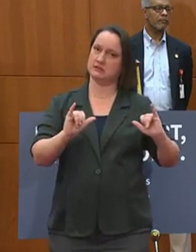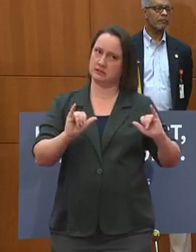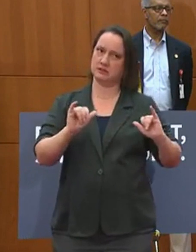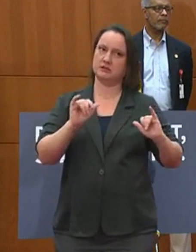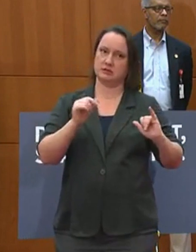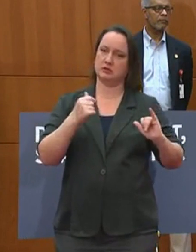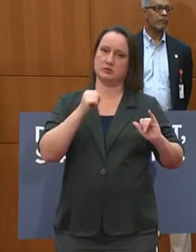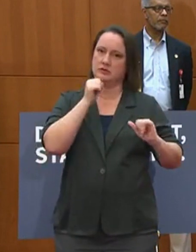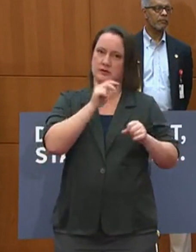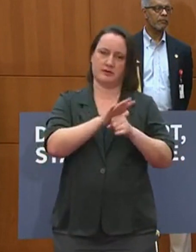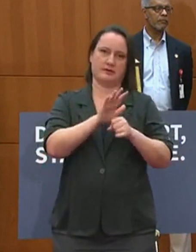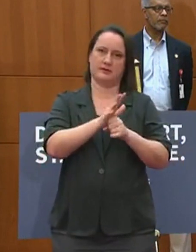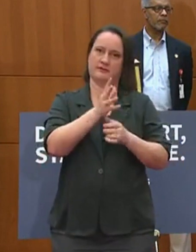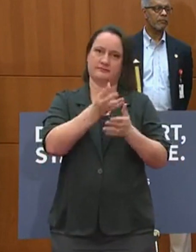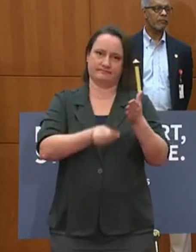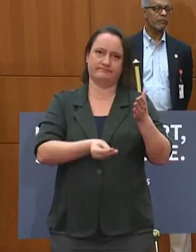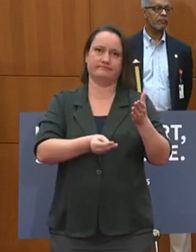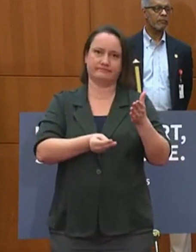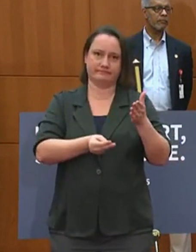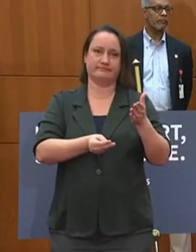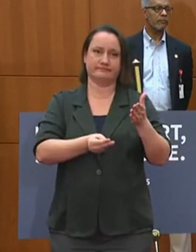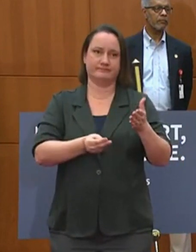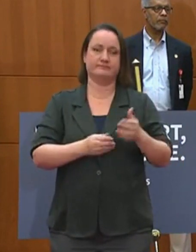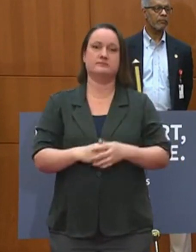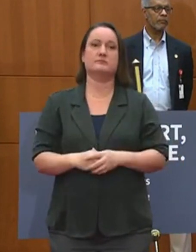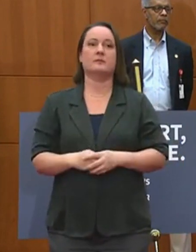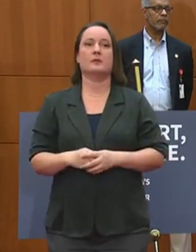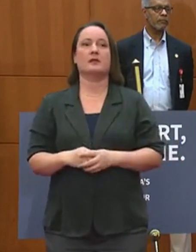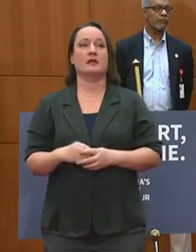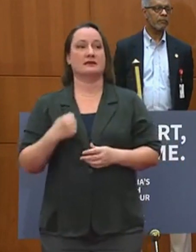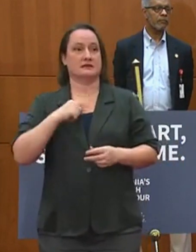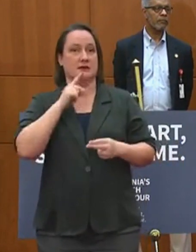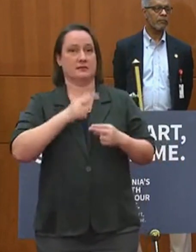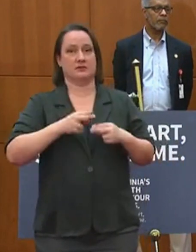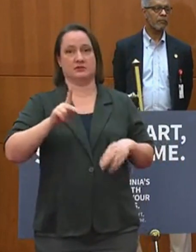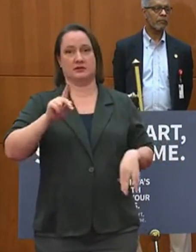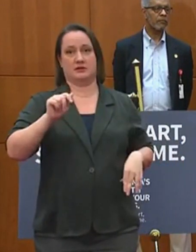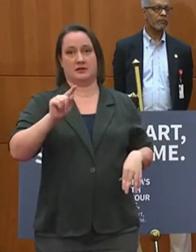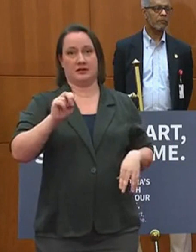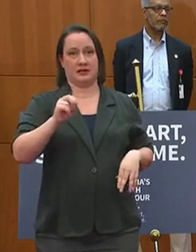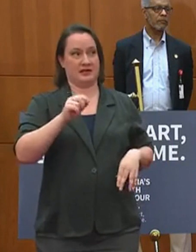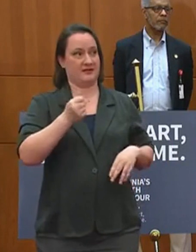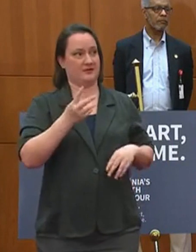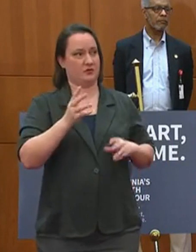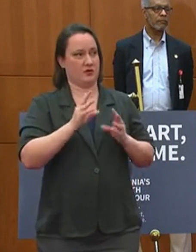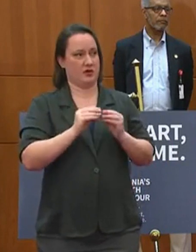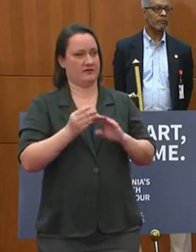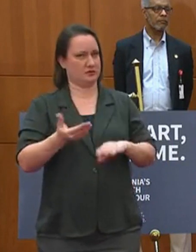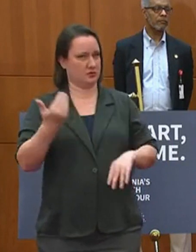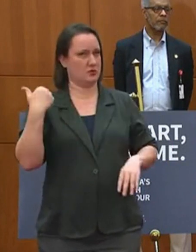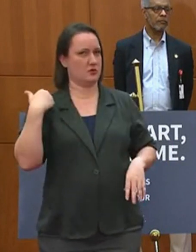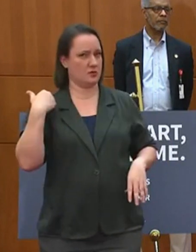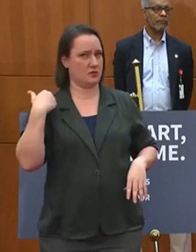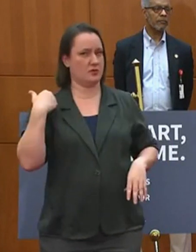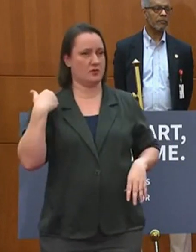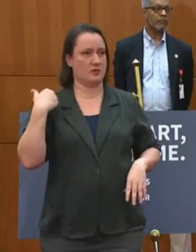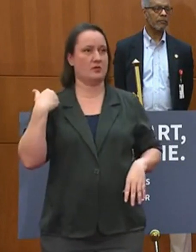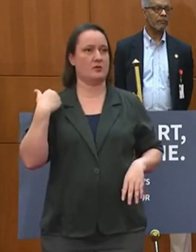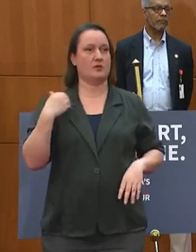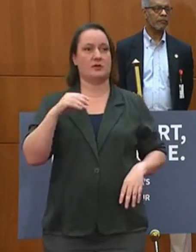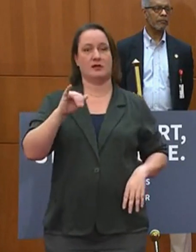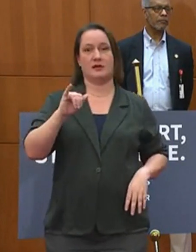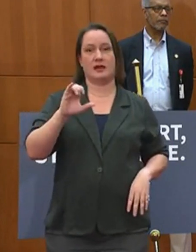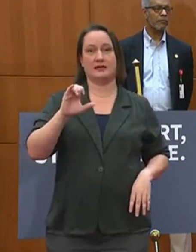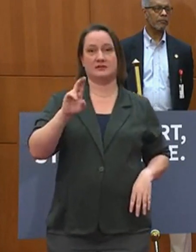we lack in the total number we need. And as I mentioned, Kate, a few conferences ago, an